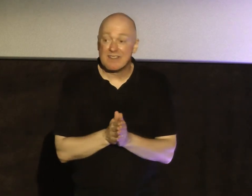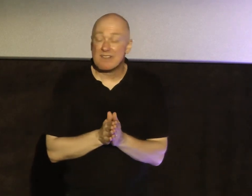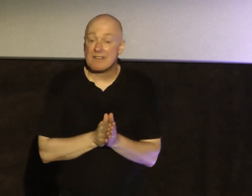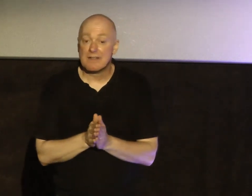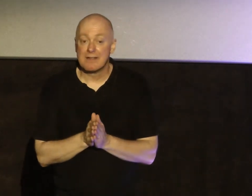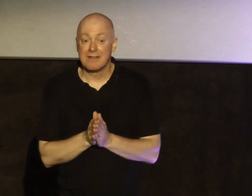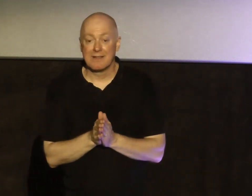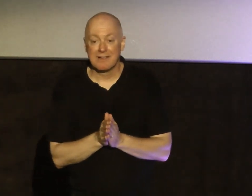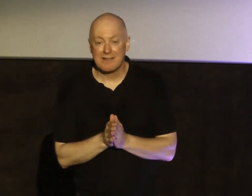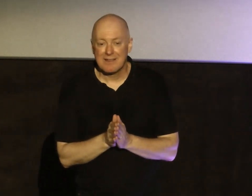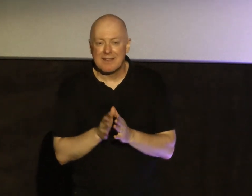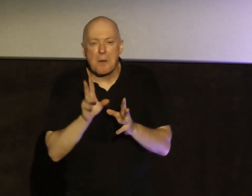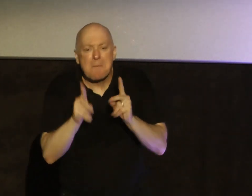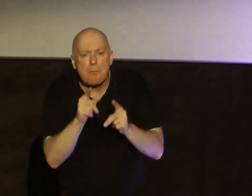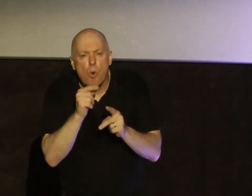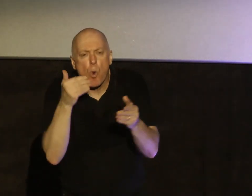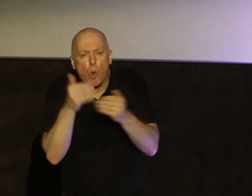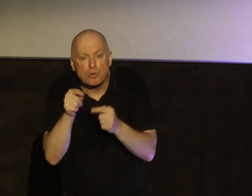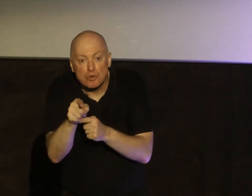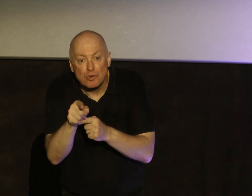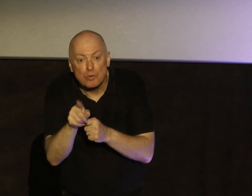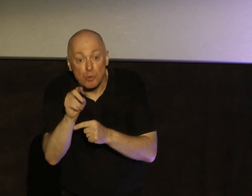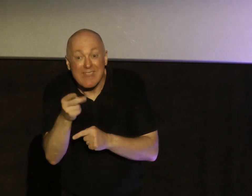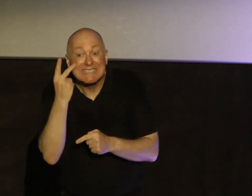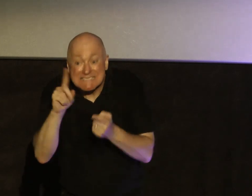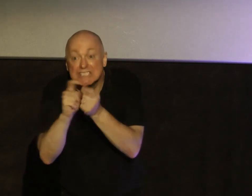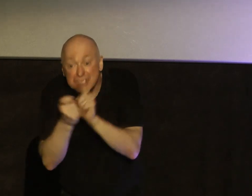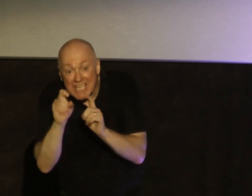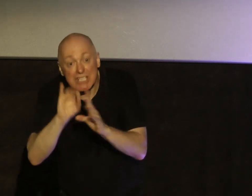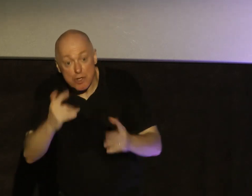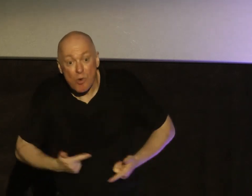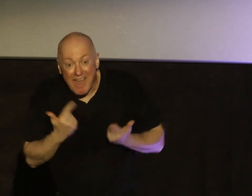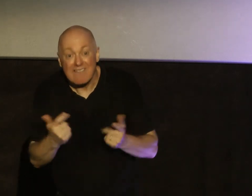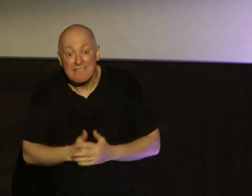Do the people closest to you see change in your life?